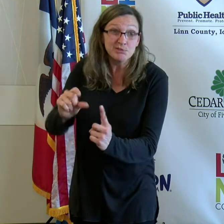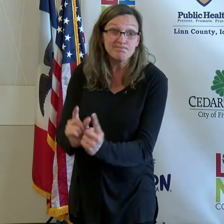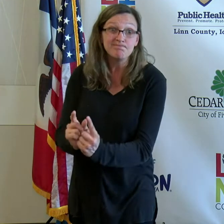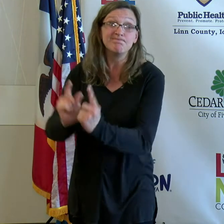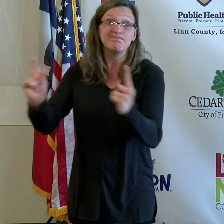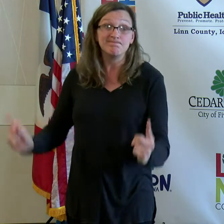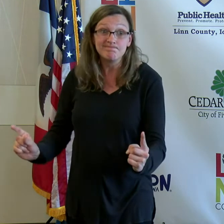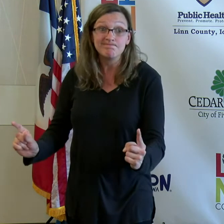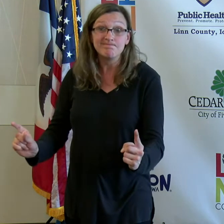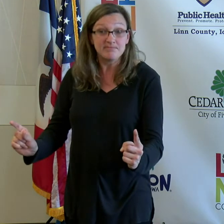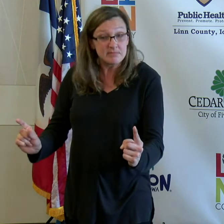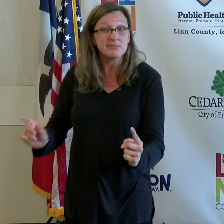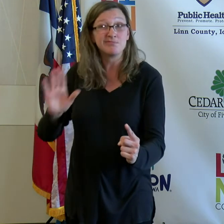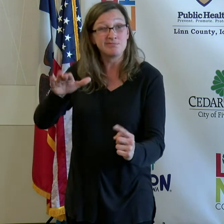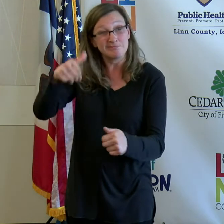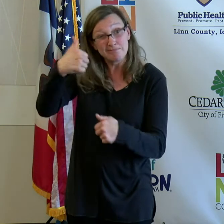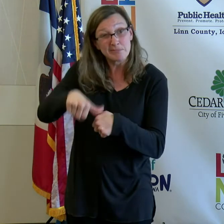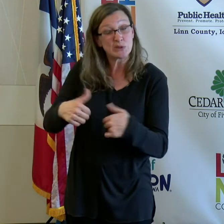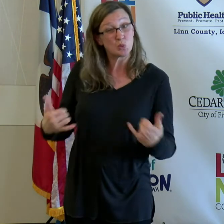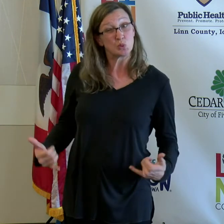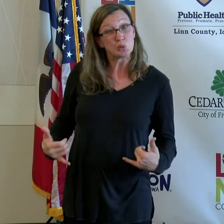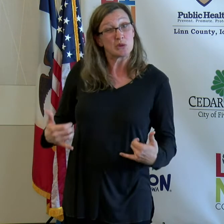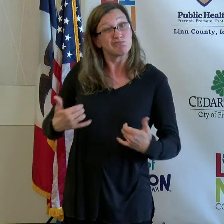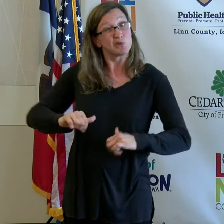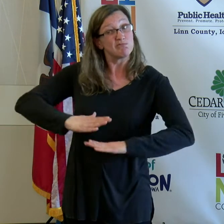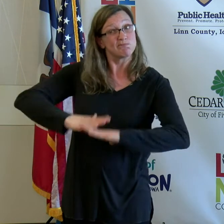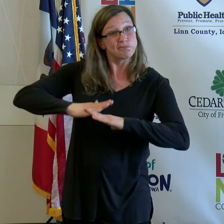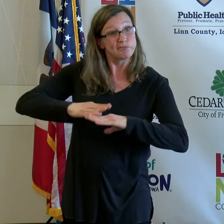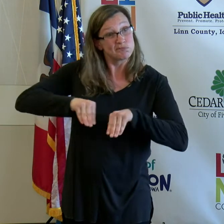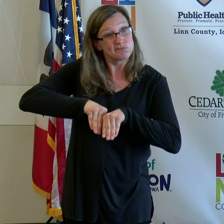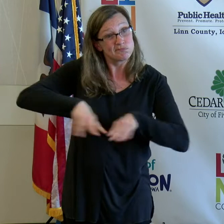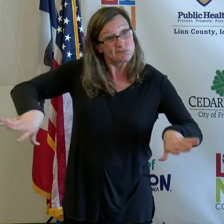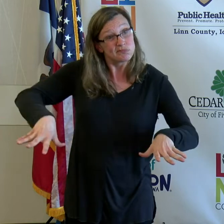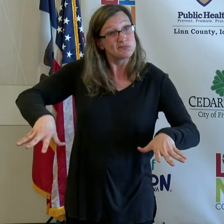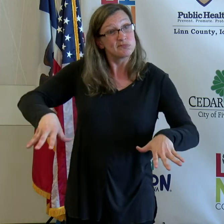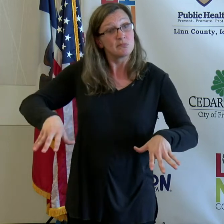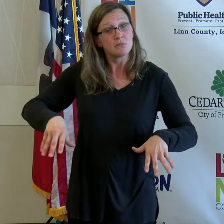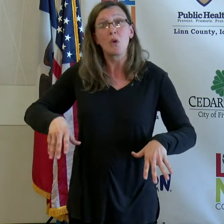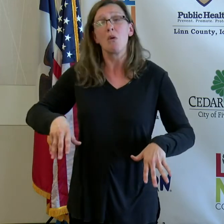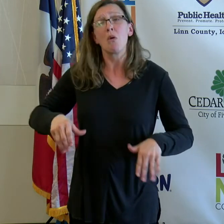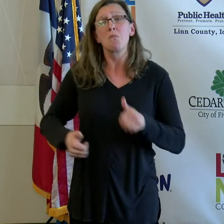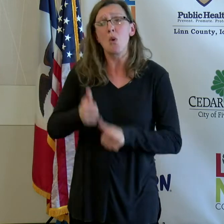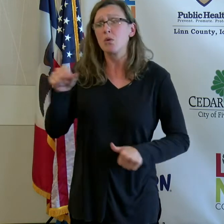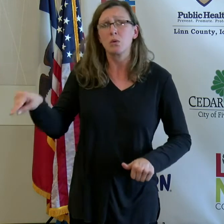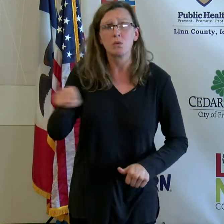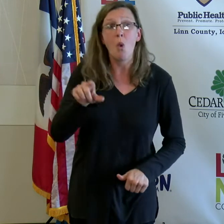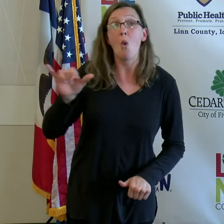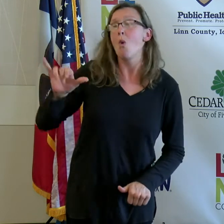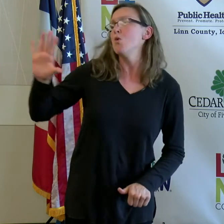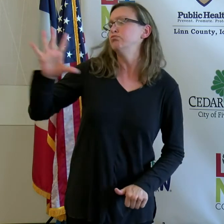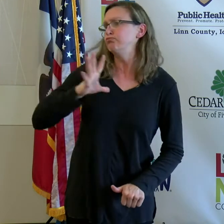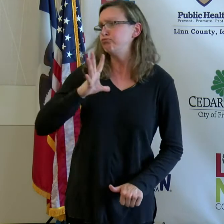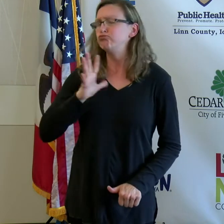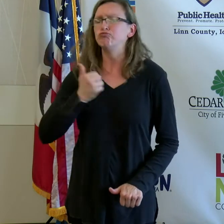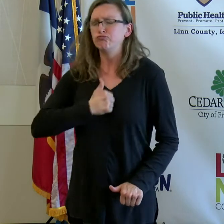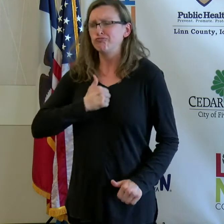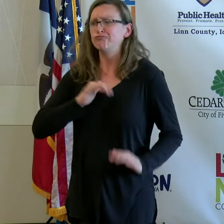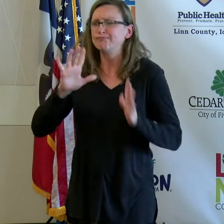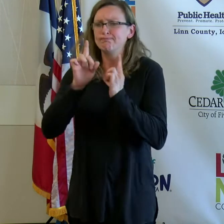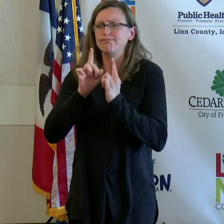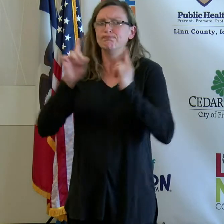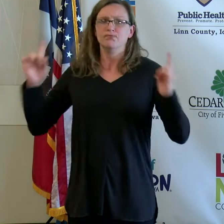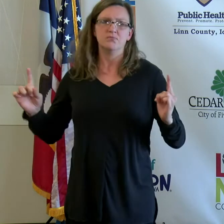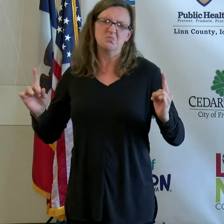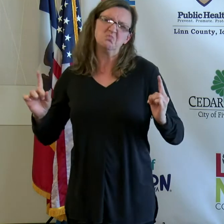in every situation, they have complied with the request of the officers.